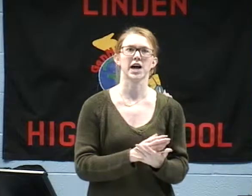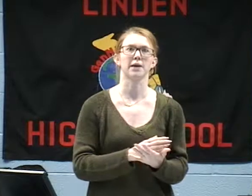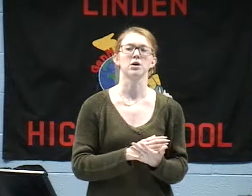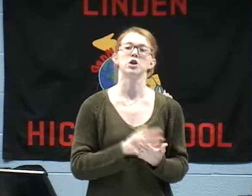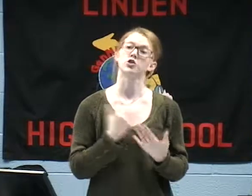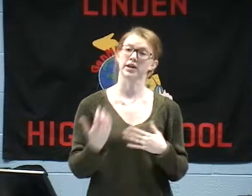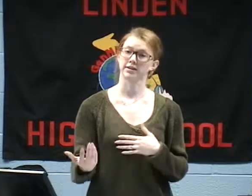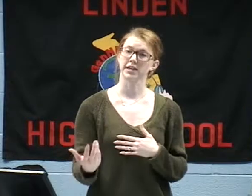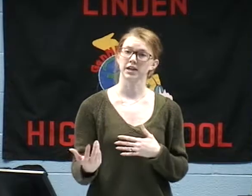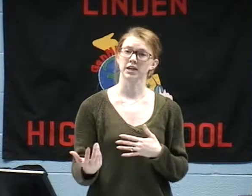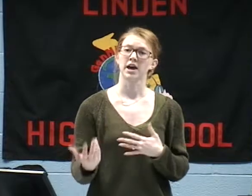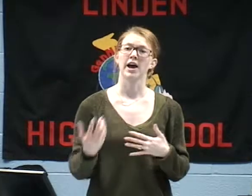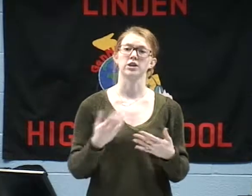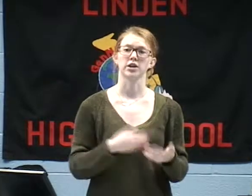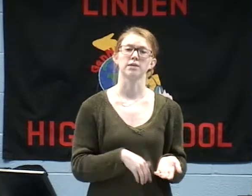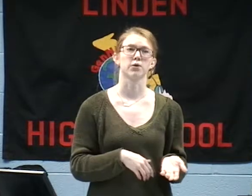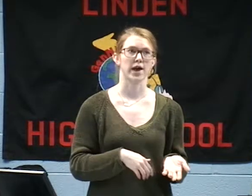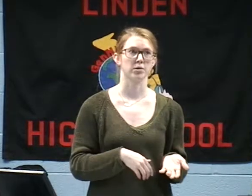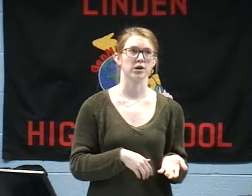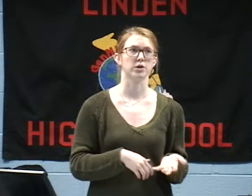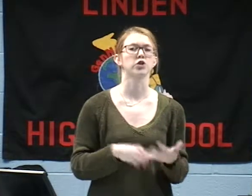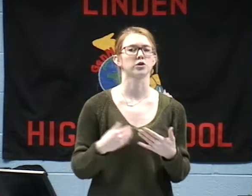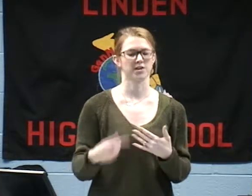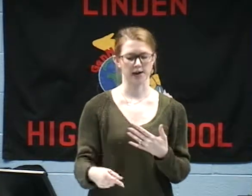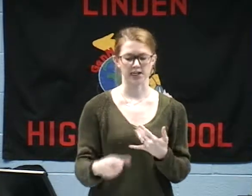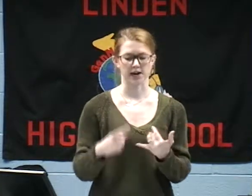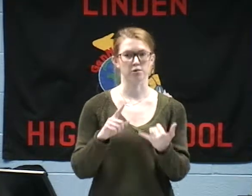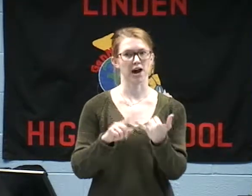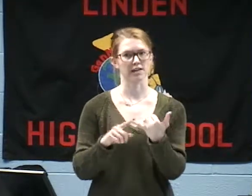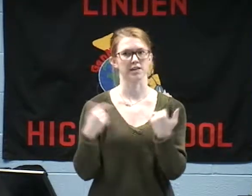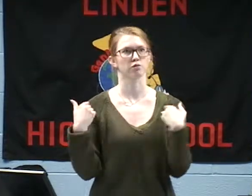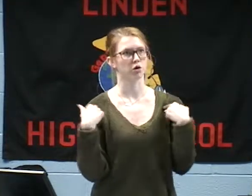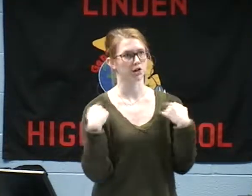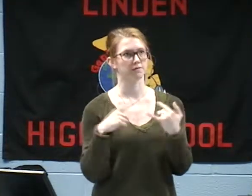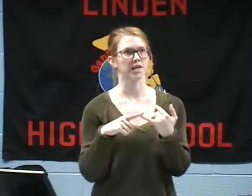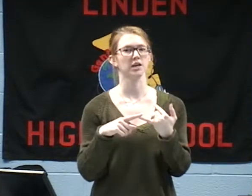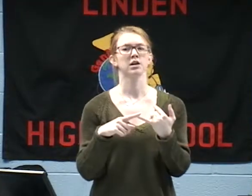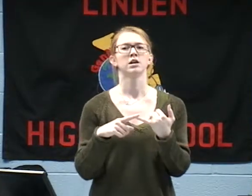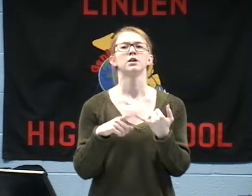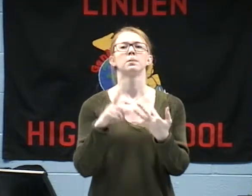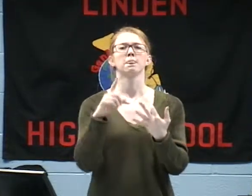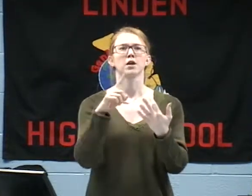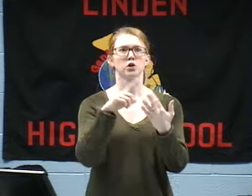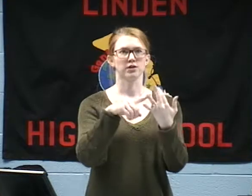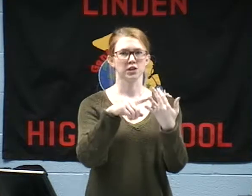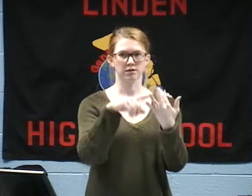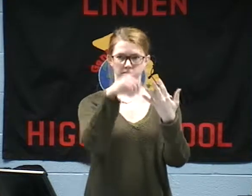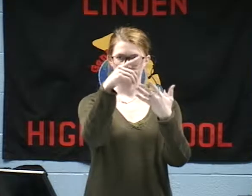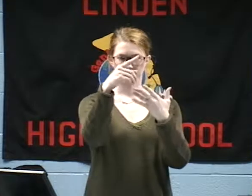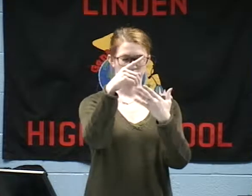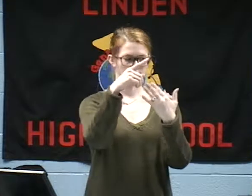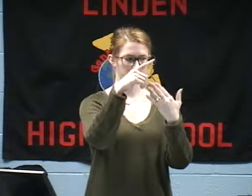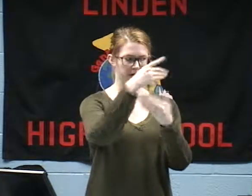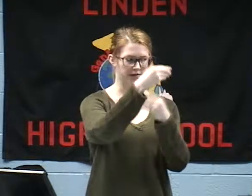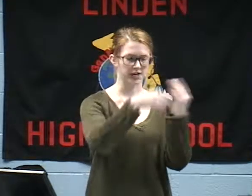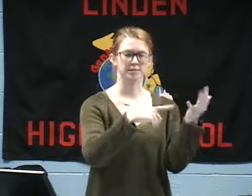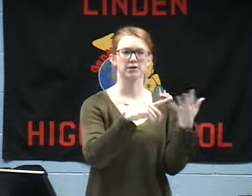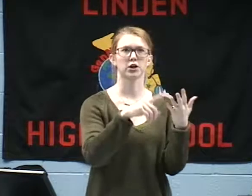time translating and looking up vocabulary words. You're spending time practicing role shifting, using different types of